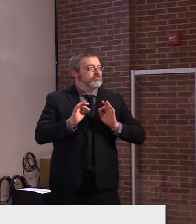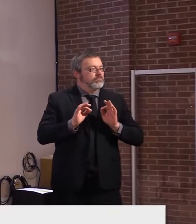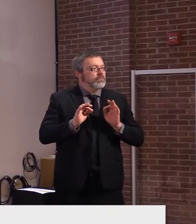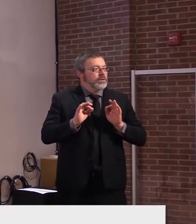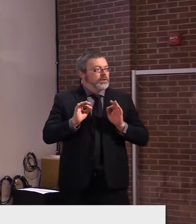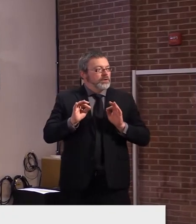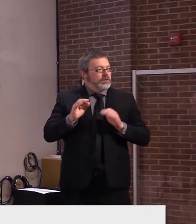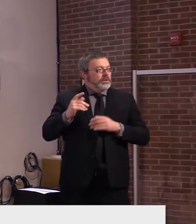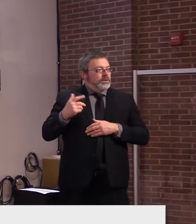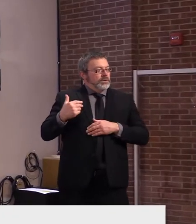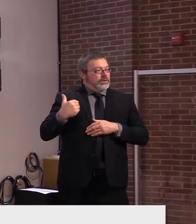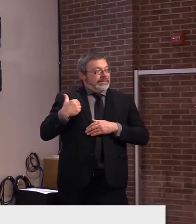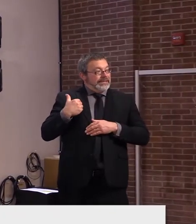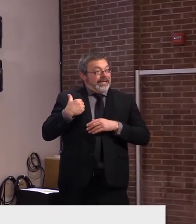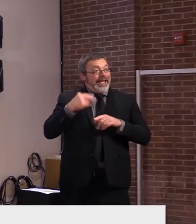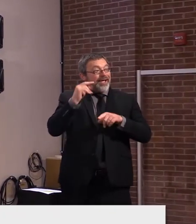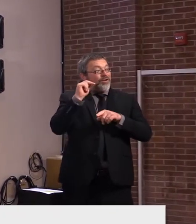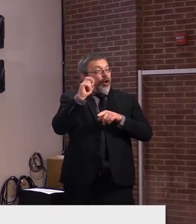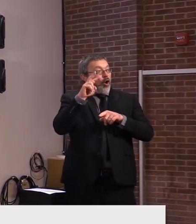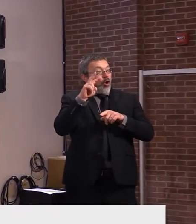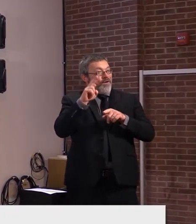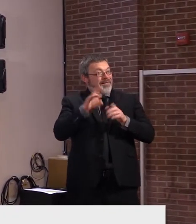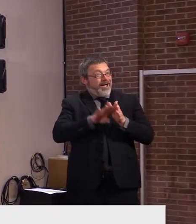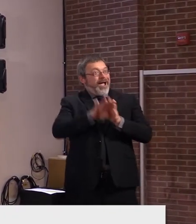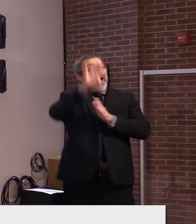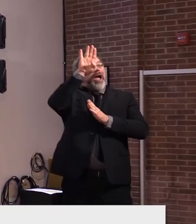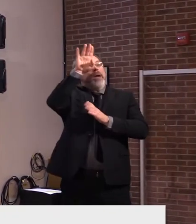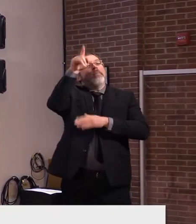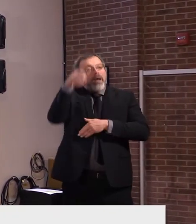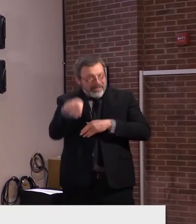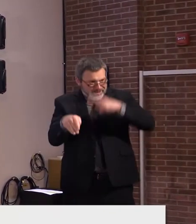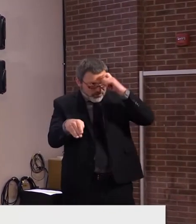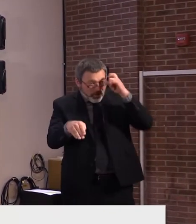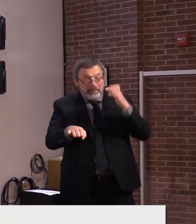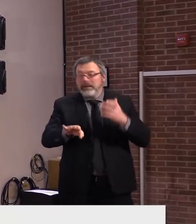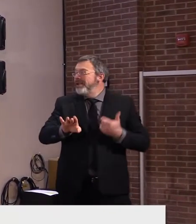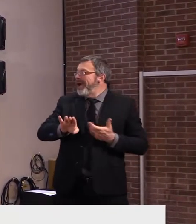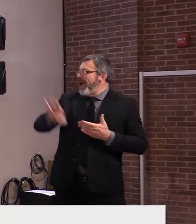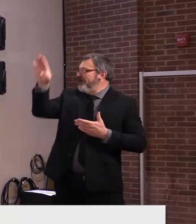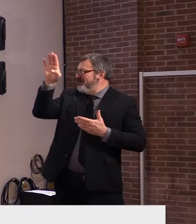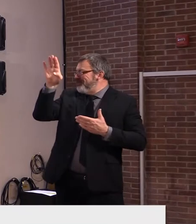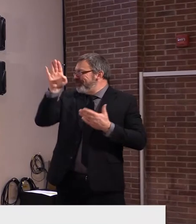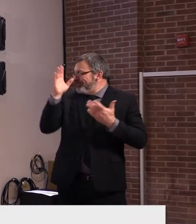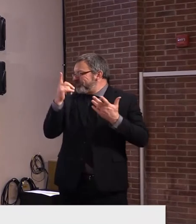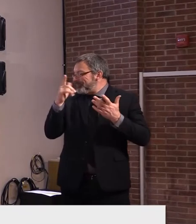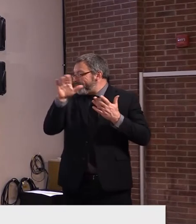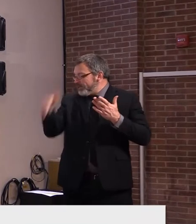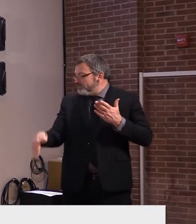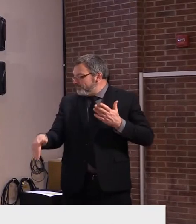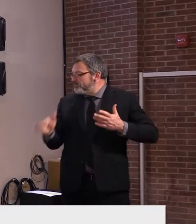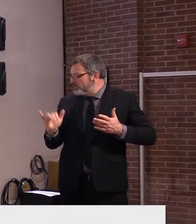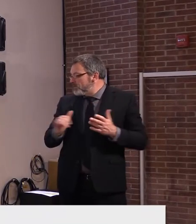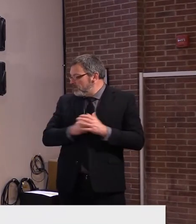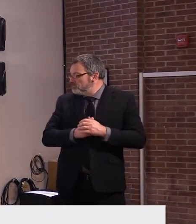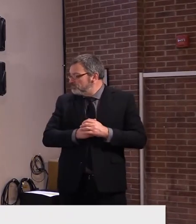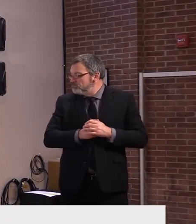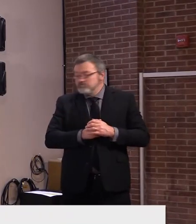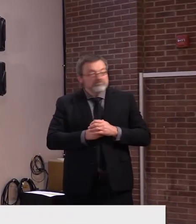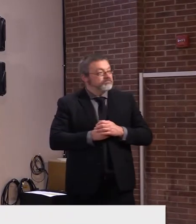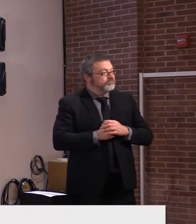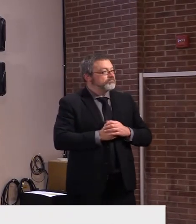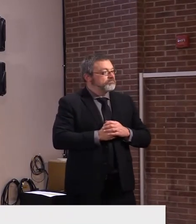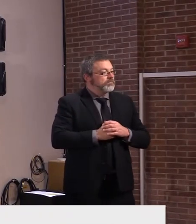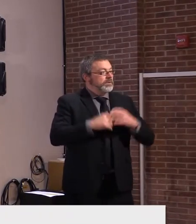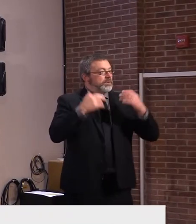terms of what we might anticipate in terms of fatalities in the next month. Having fewer of those older Vermonters, whether vaccinated or